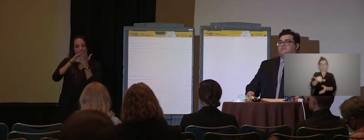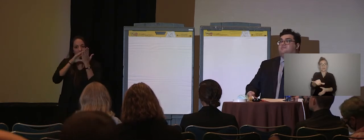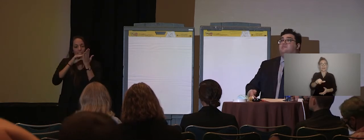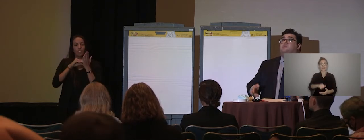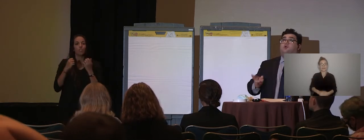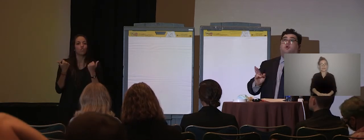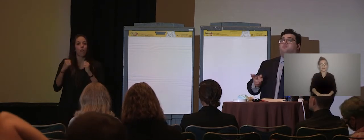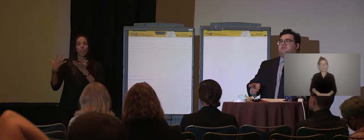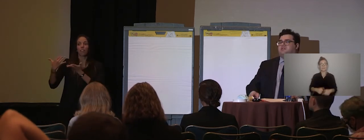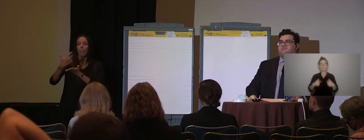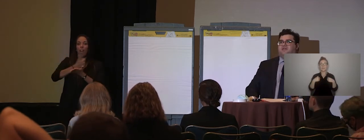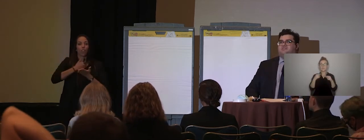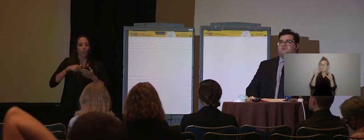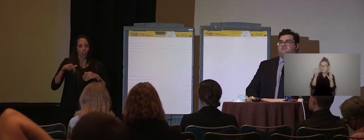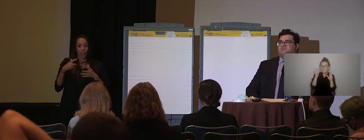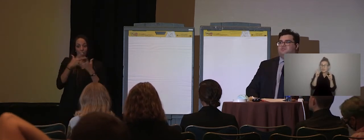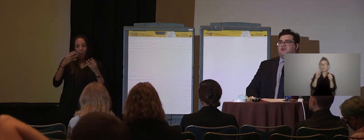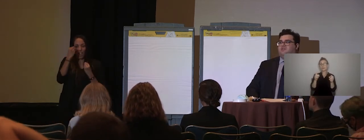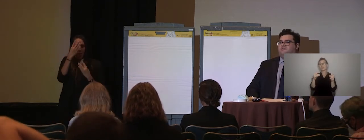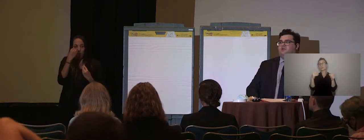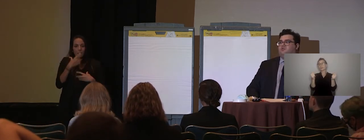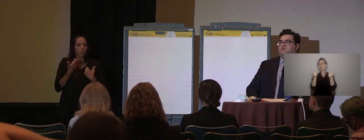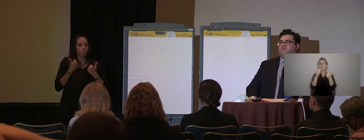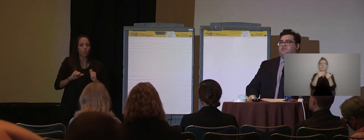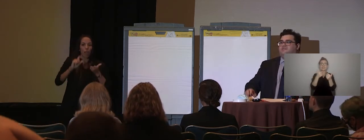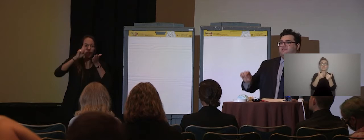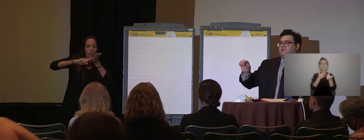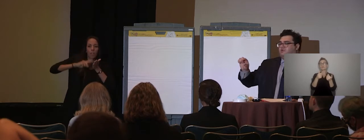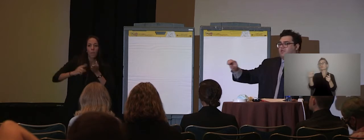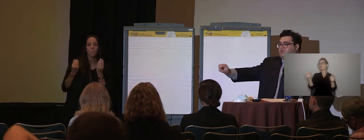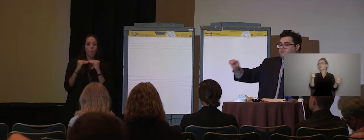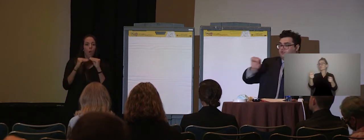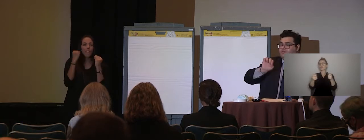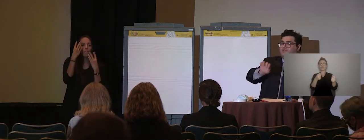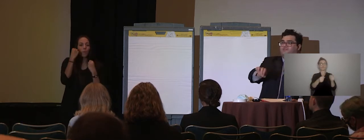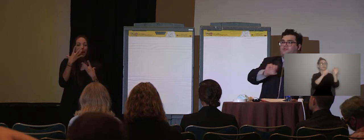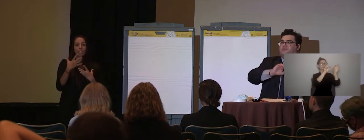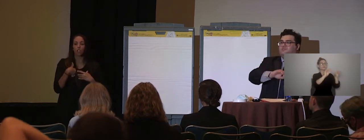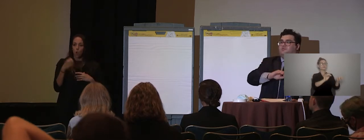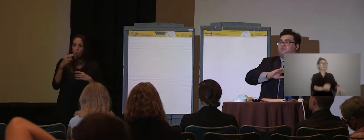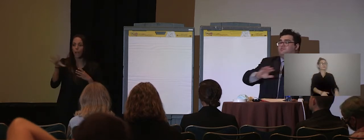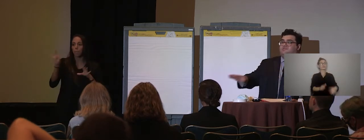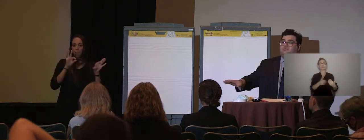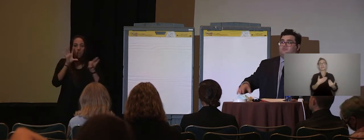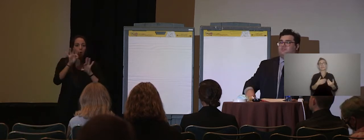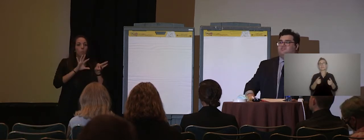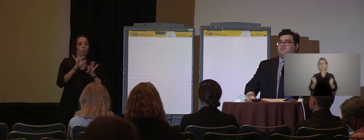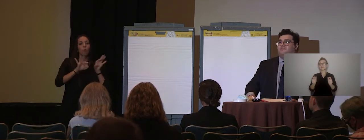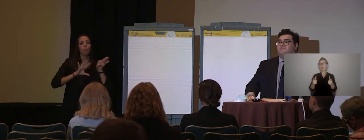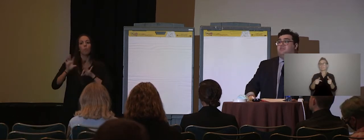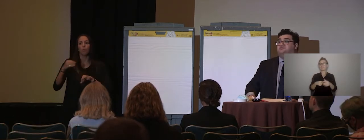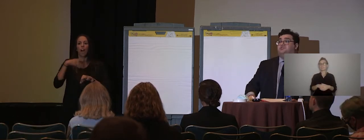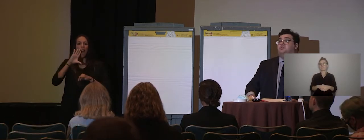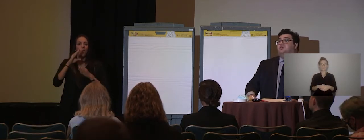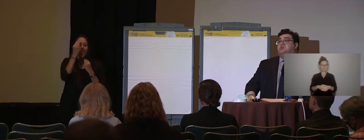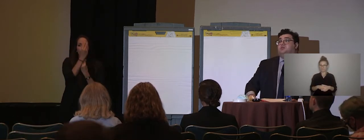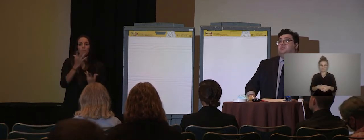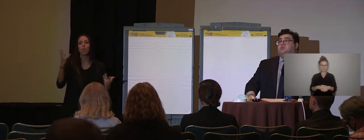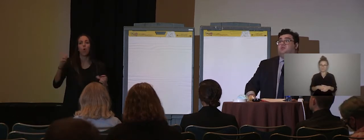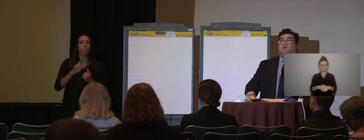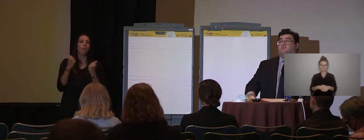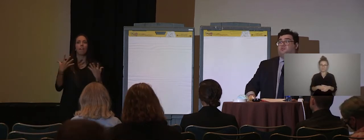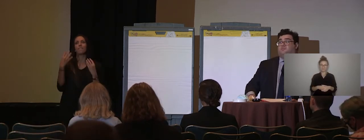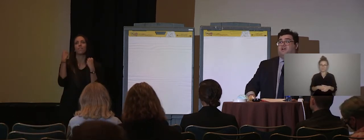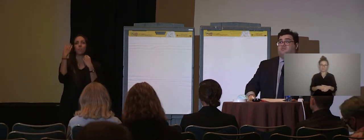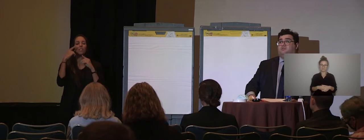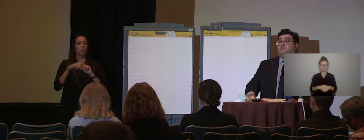I was hoping and expecting it would just be kind of a quick and easy, okay, I can pull this, pull this, pull those, there would be a ton of information.